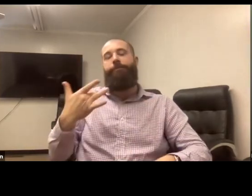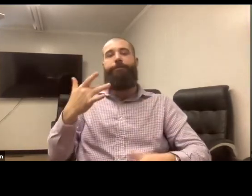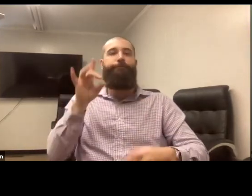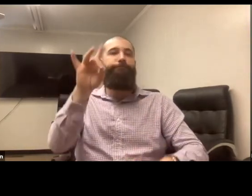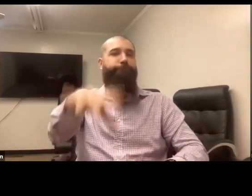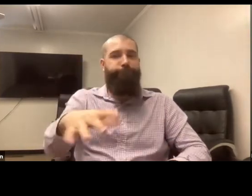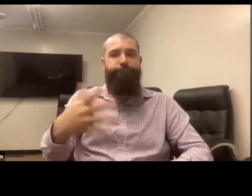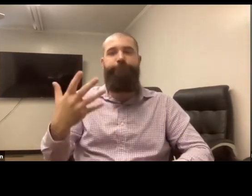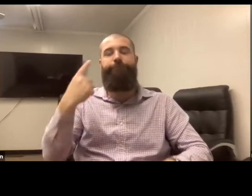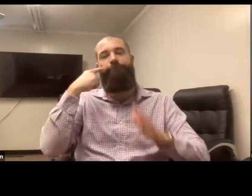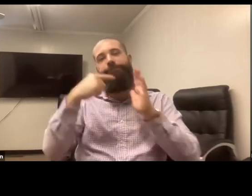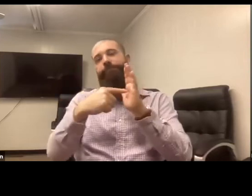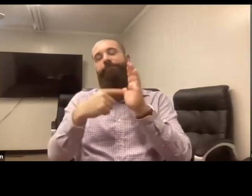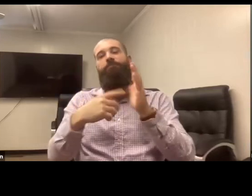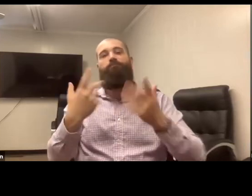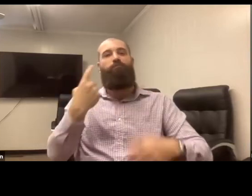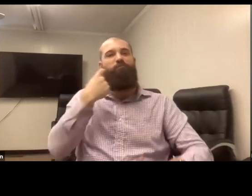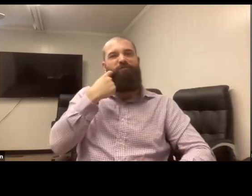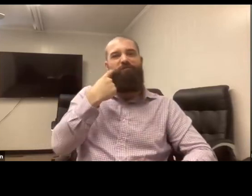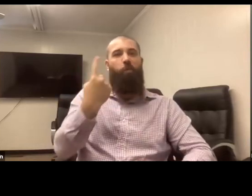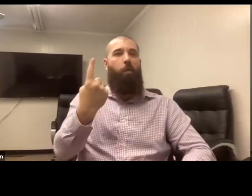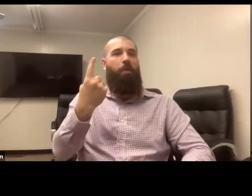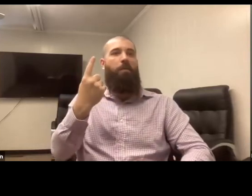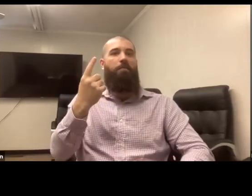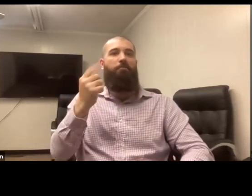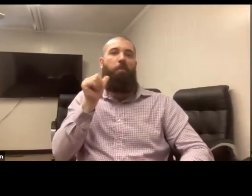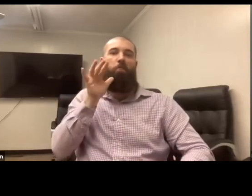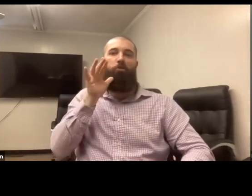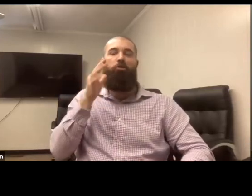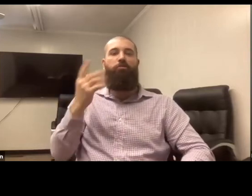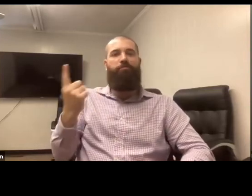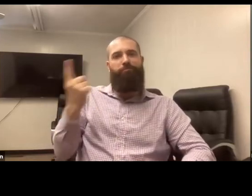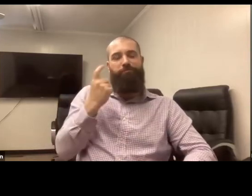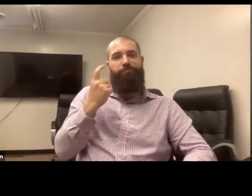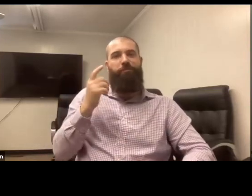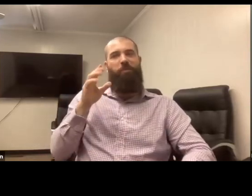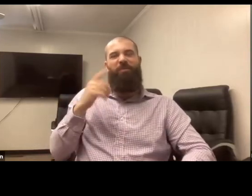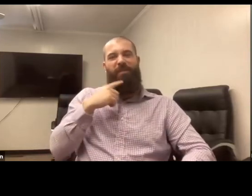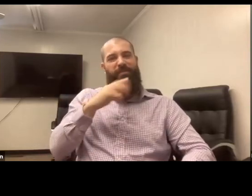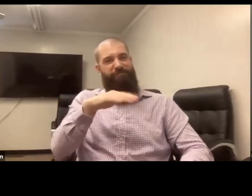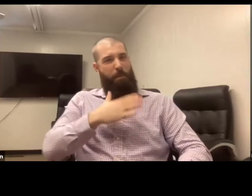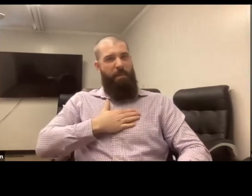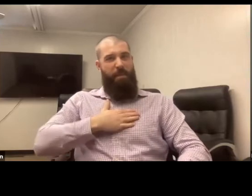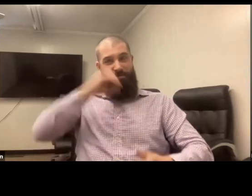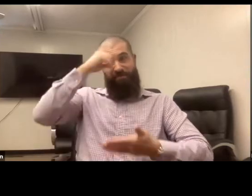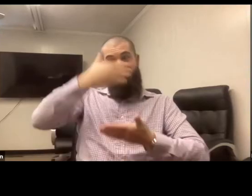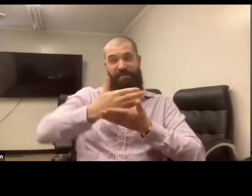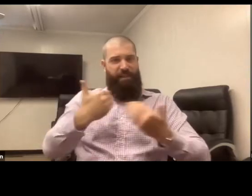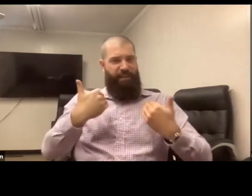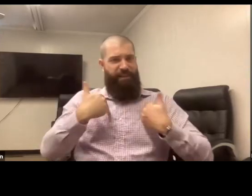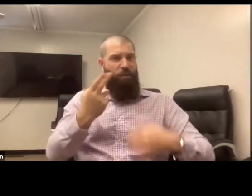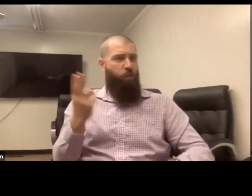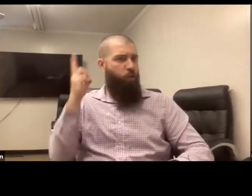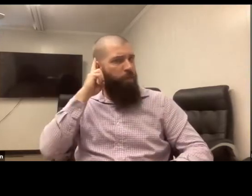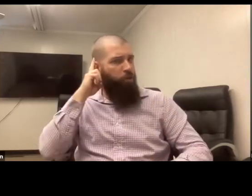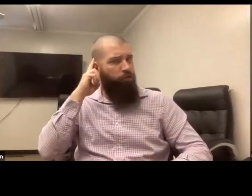I have another thing that I typically toss out there for your information. Sometimes mothers come to me and